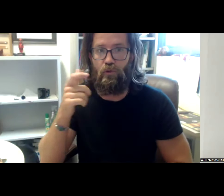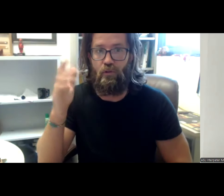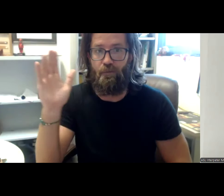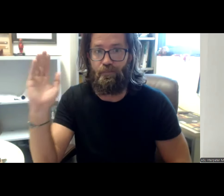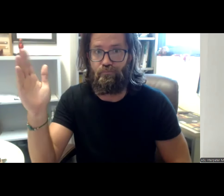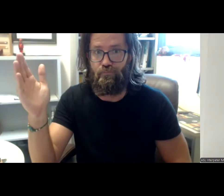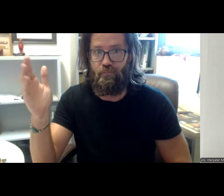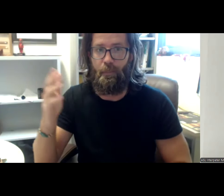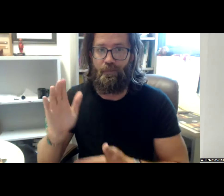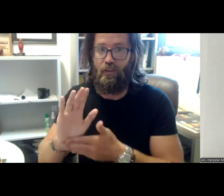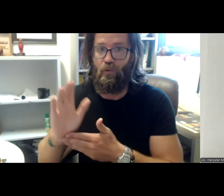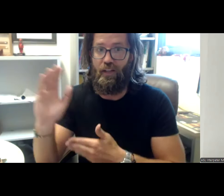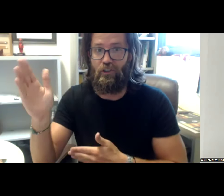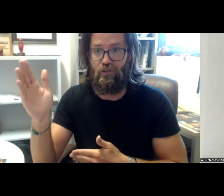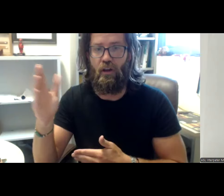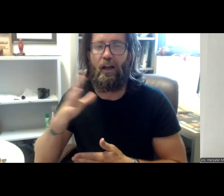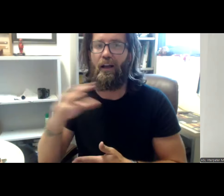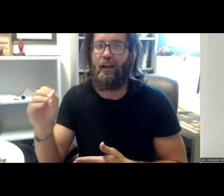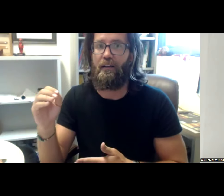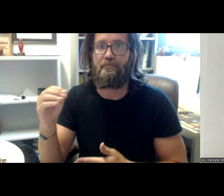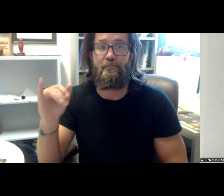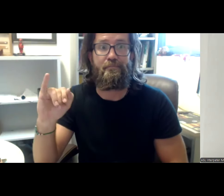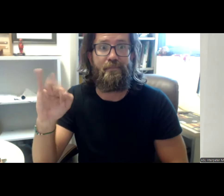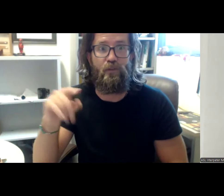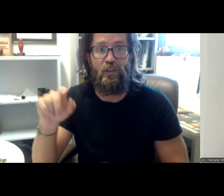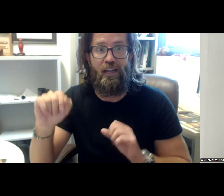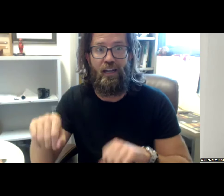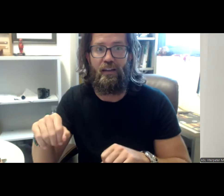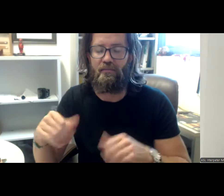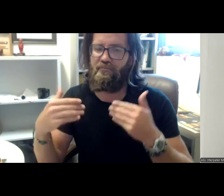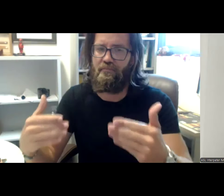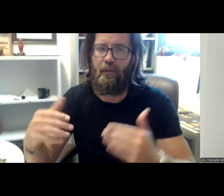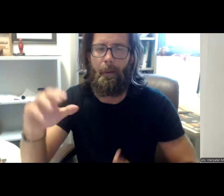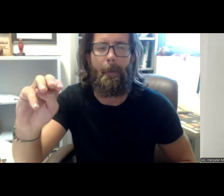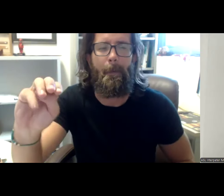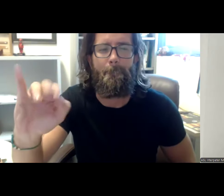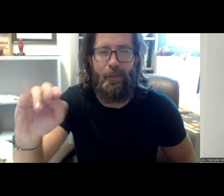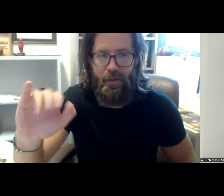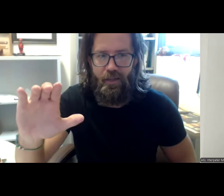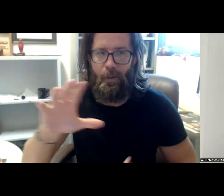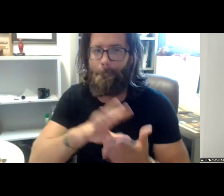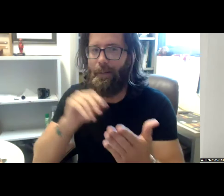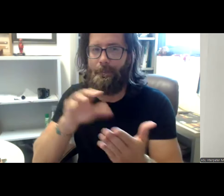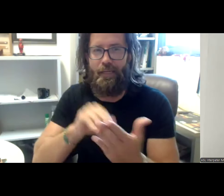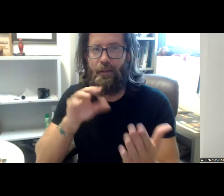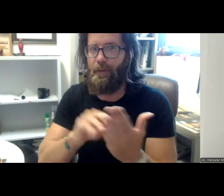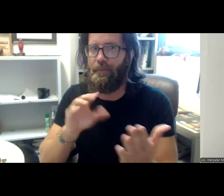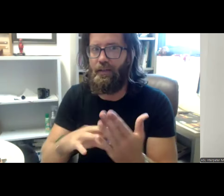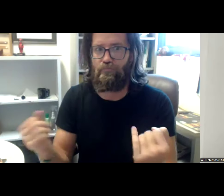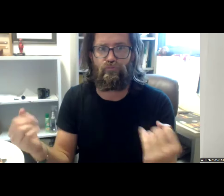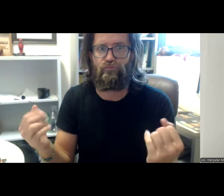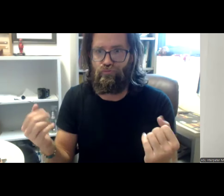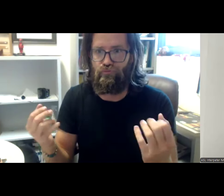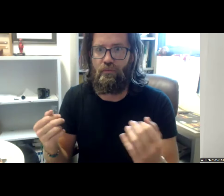You'll see the classifier. It's important that you watch the lecture video and I'll explain all of that. And then of course, any